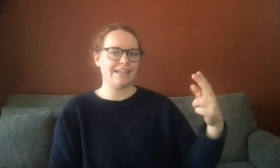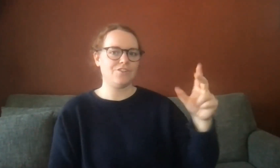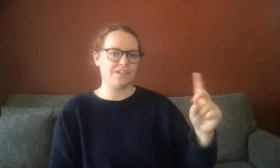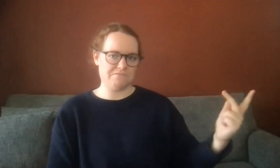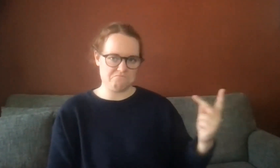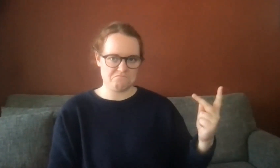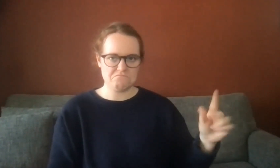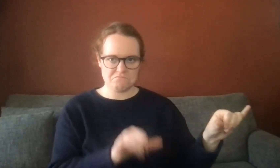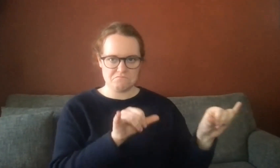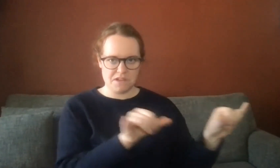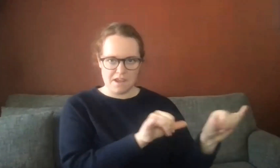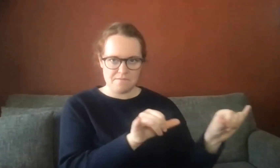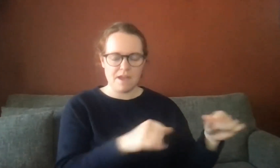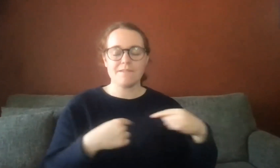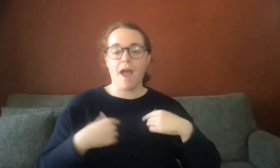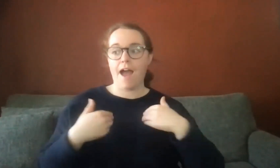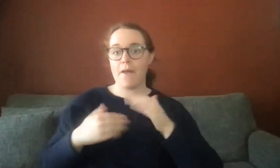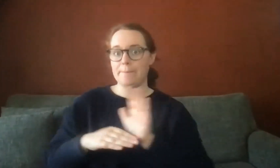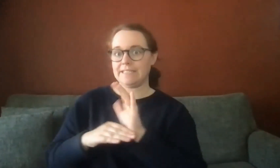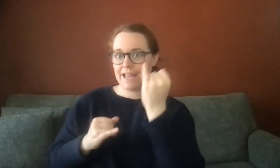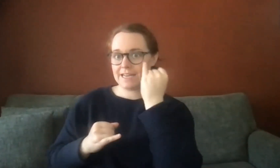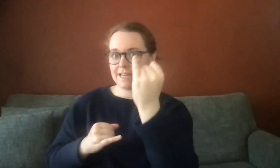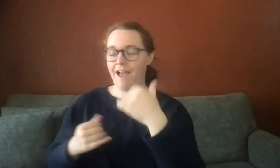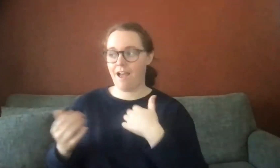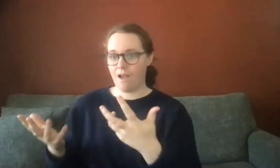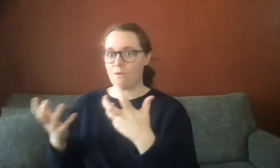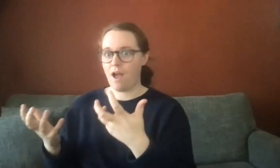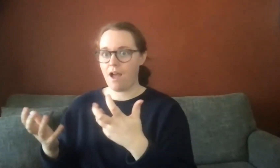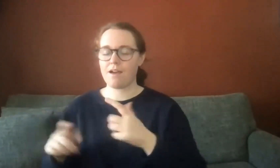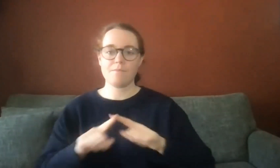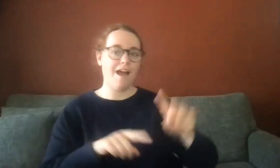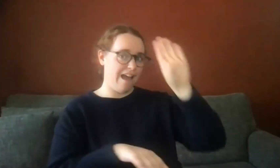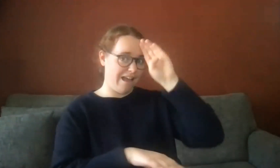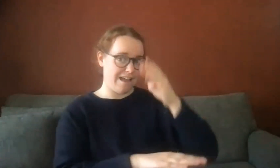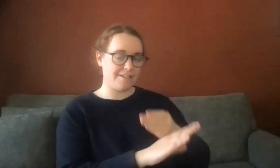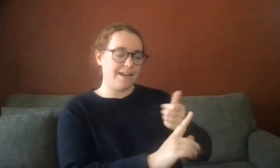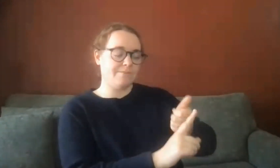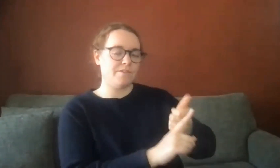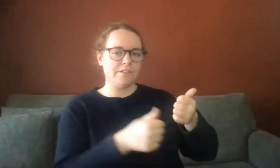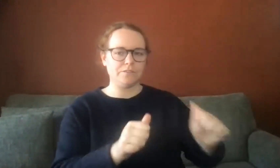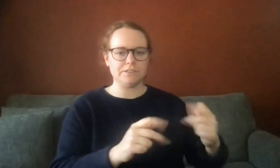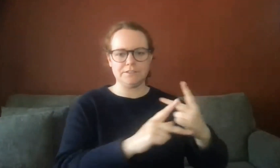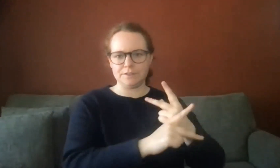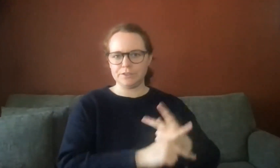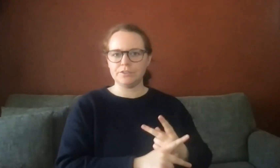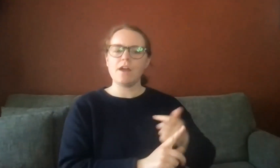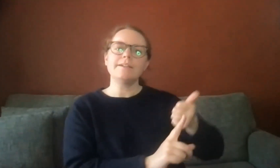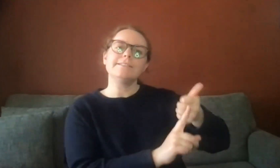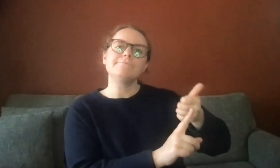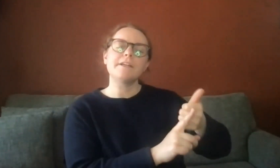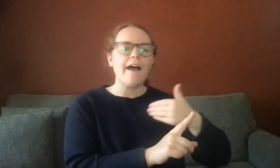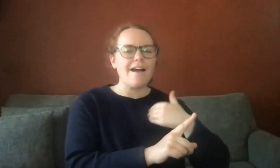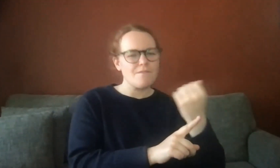business idea that I want to go forward with, but my son, he's just trying to figure out, he has kind of an